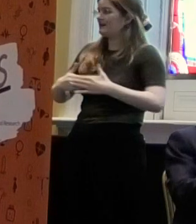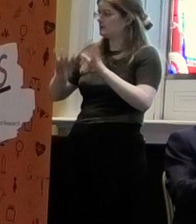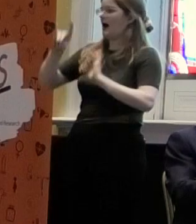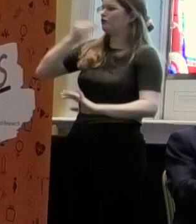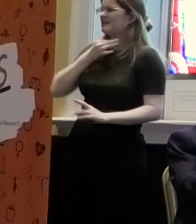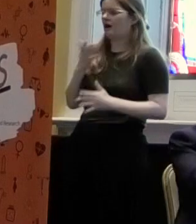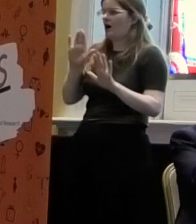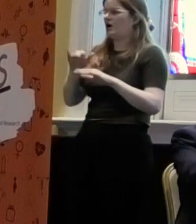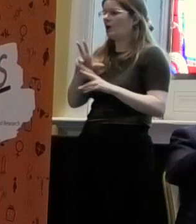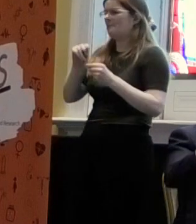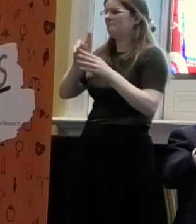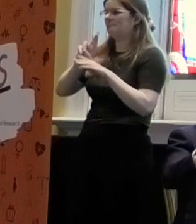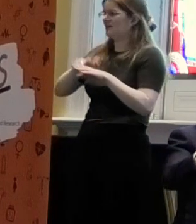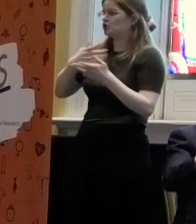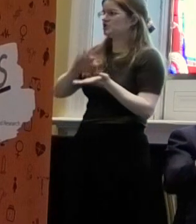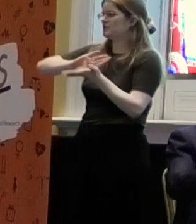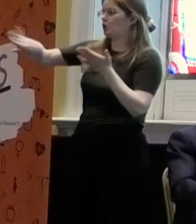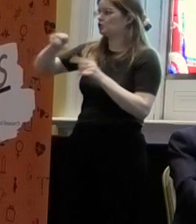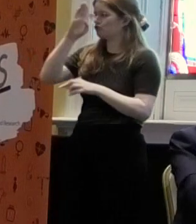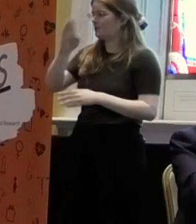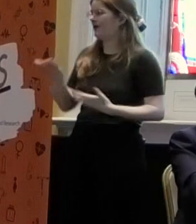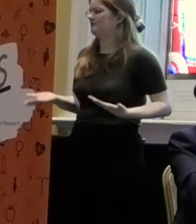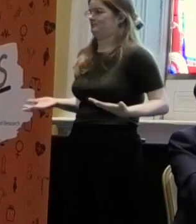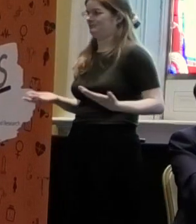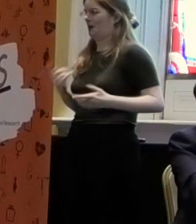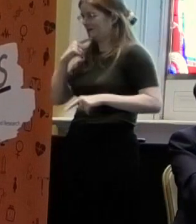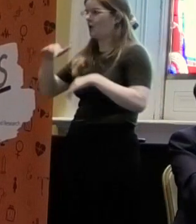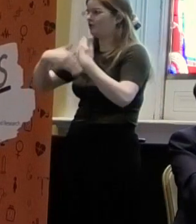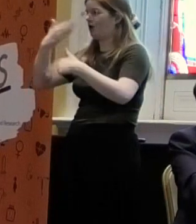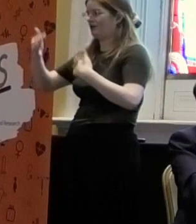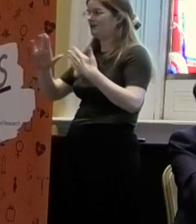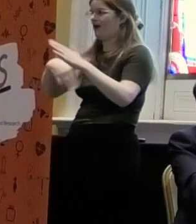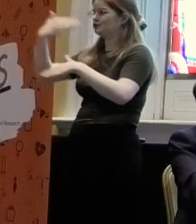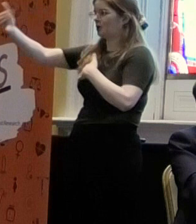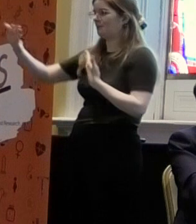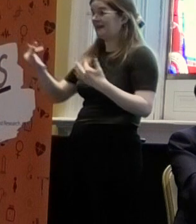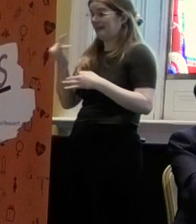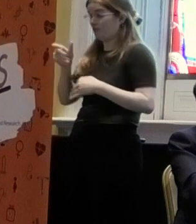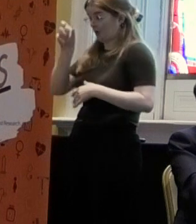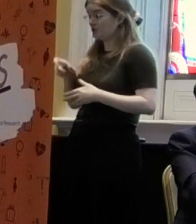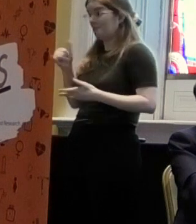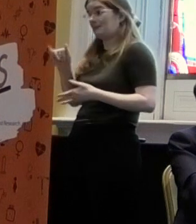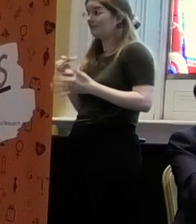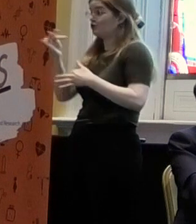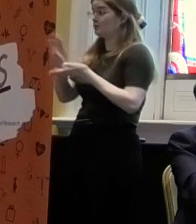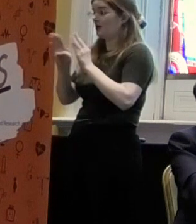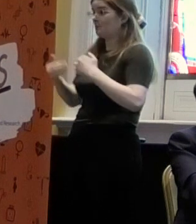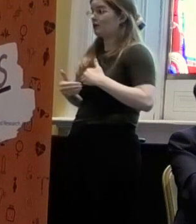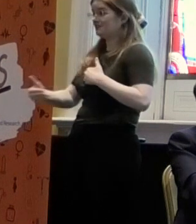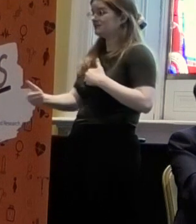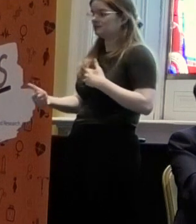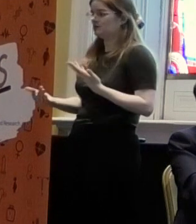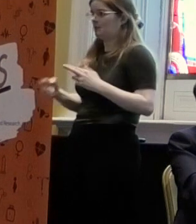take the safer option and let's just exclude her up front. But that in turn means that people of an age where they could become pregnant